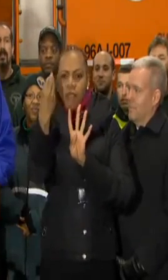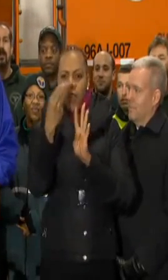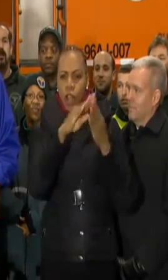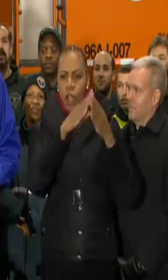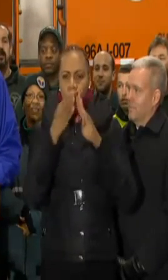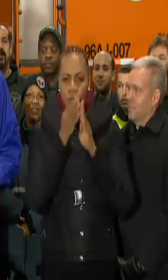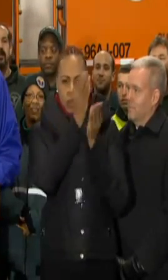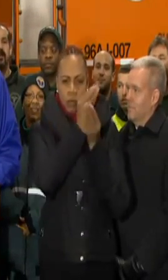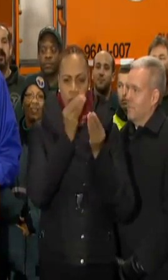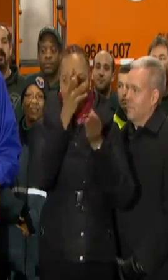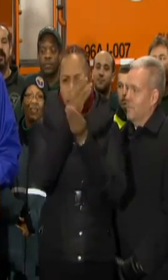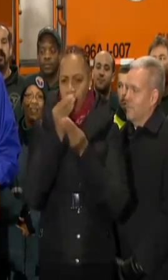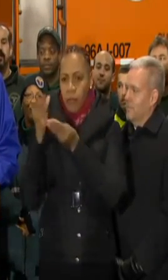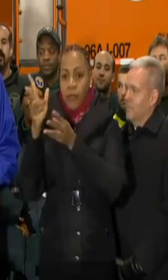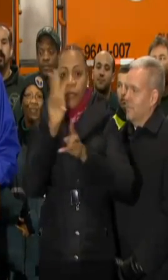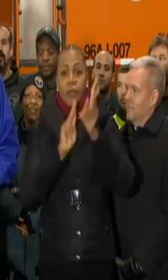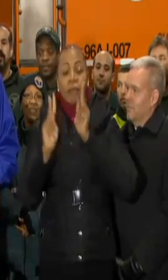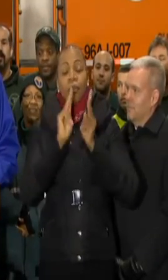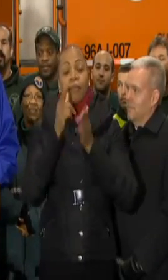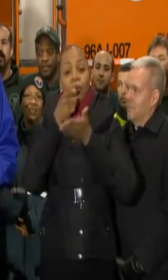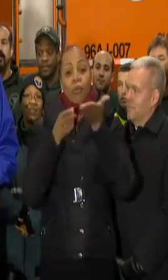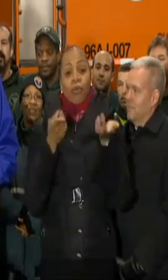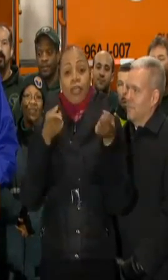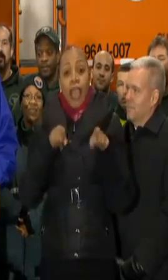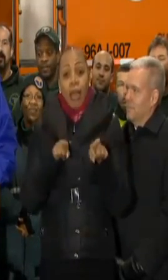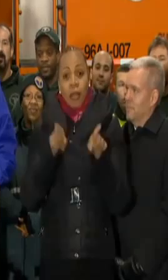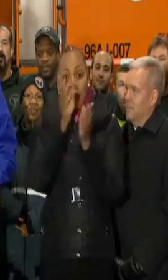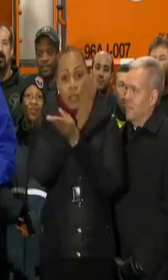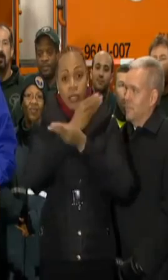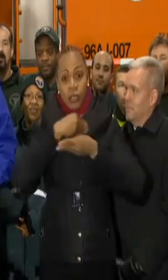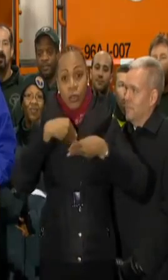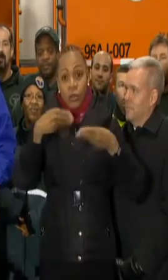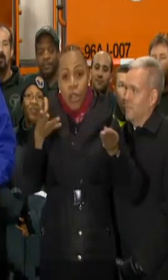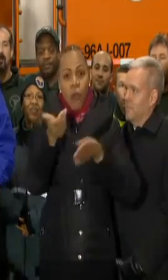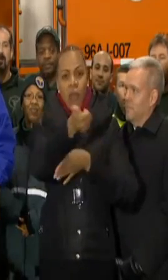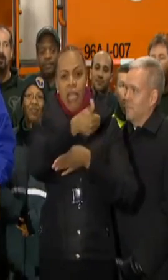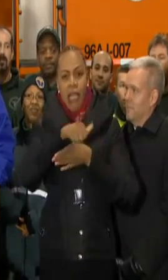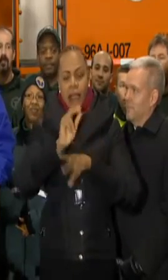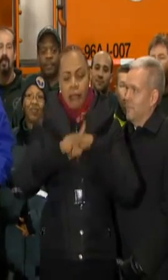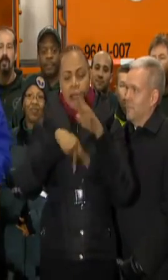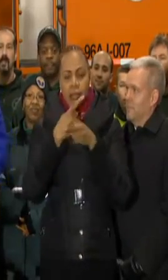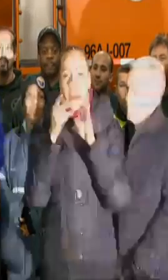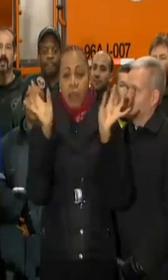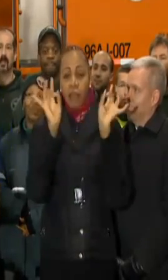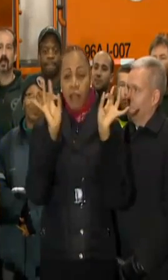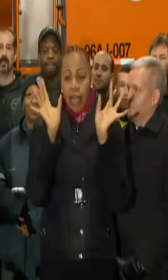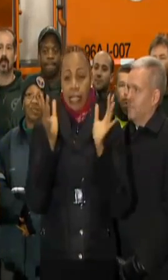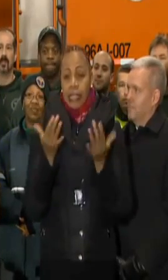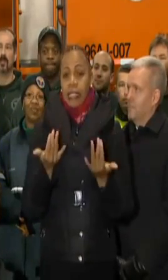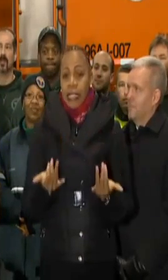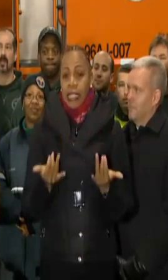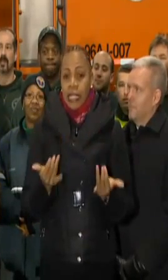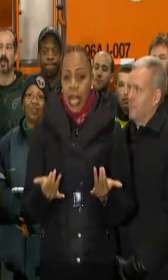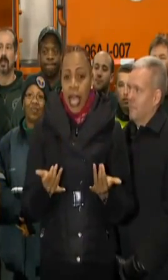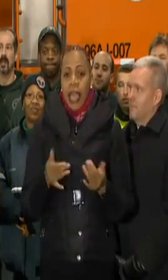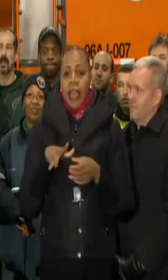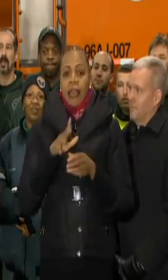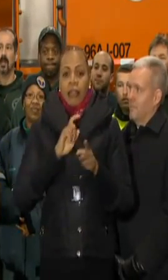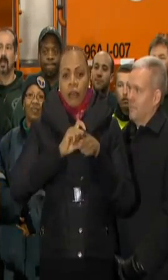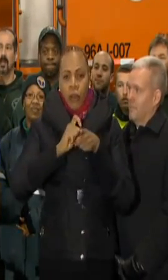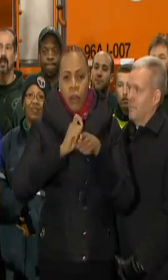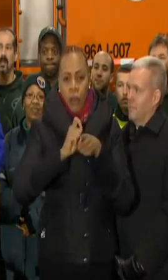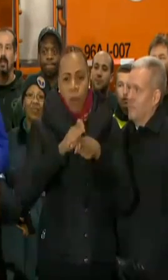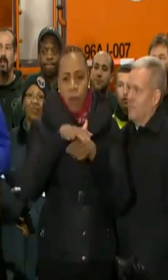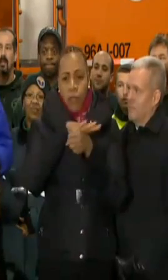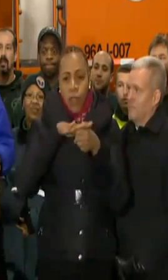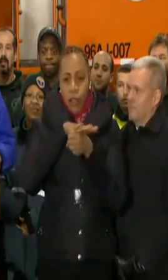informing people of what's going on. I can tell you during any crisis like this, people call their local council office looking for help, looking for